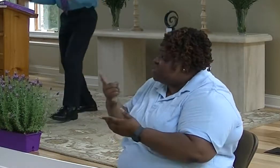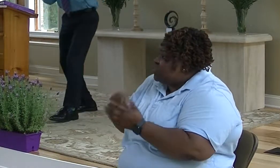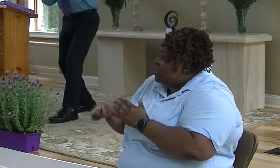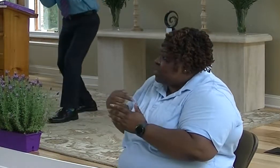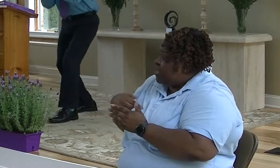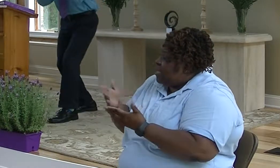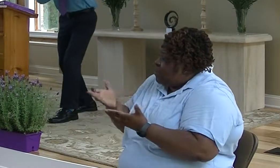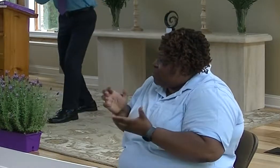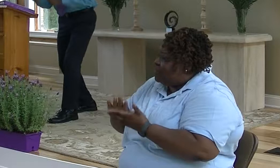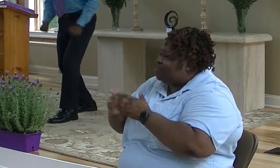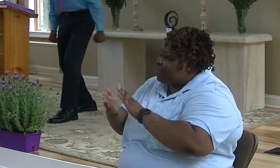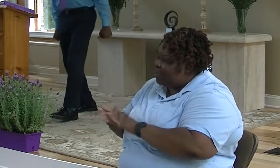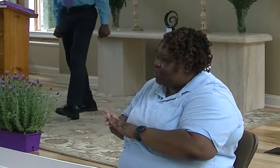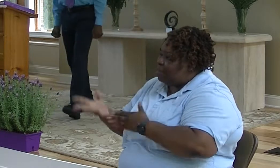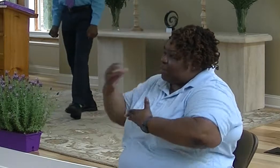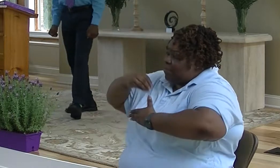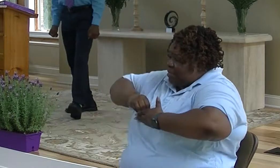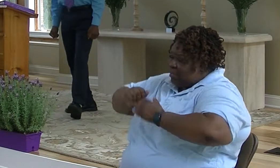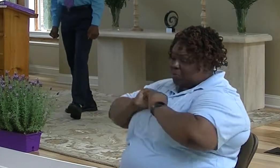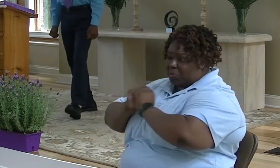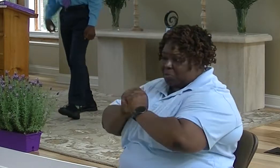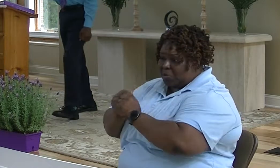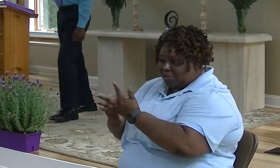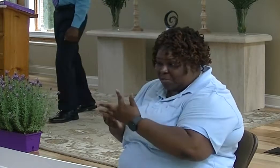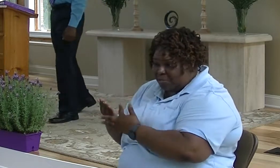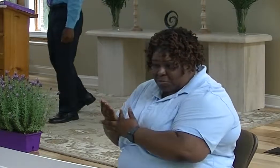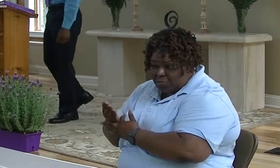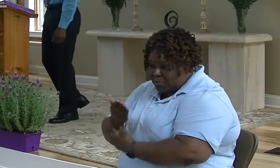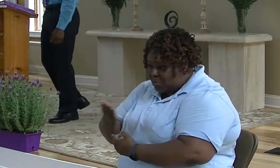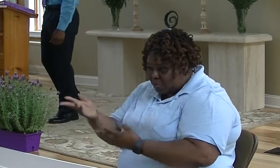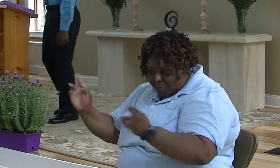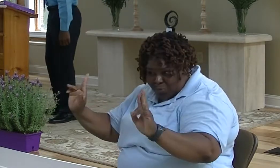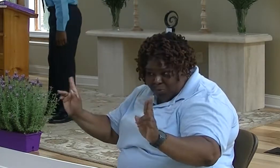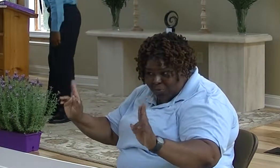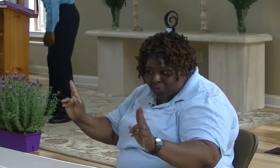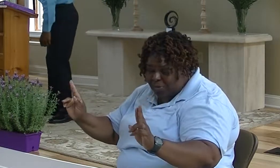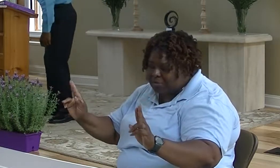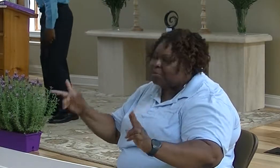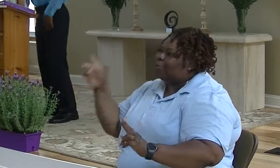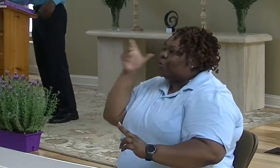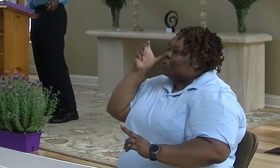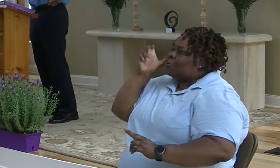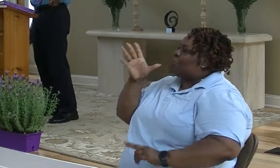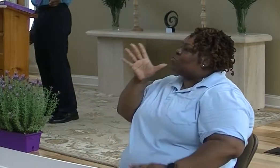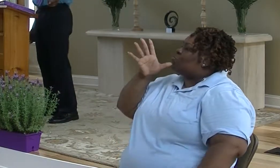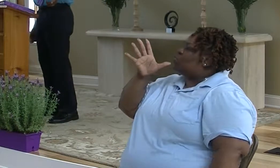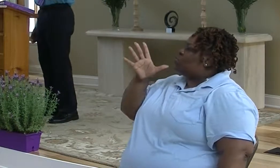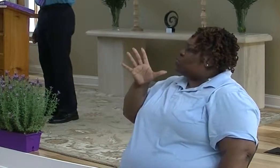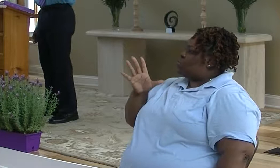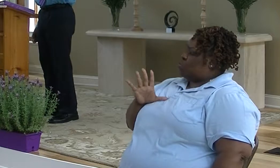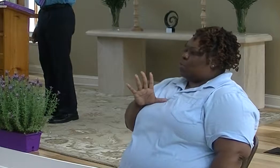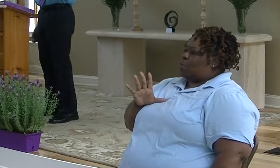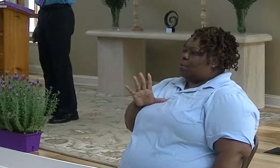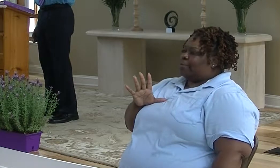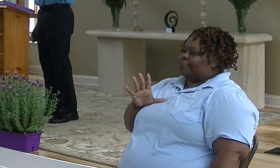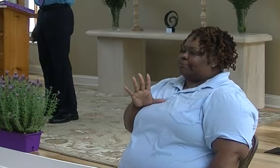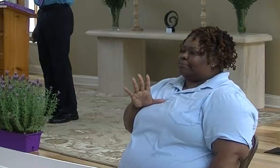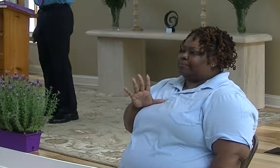you. Are you ready? You heard of this one? What's her name?